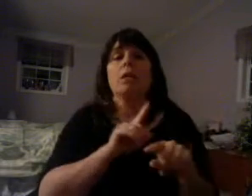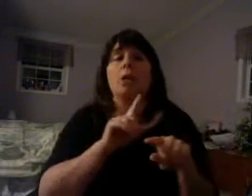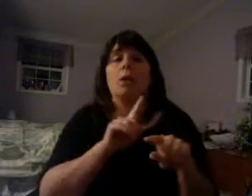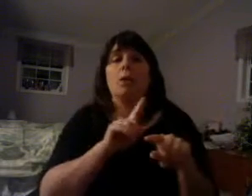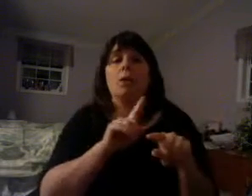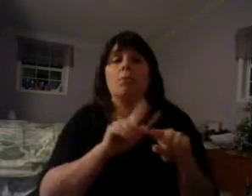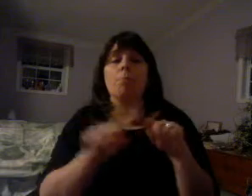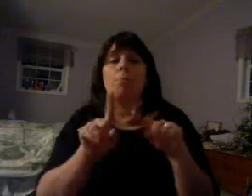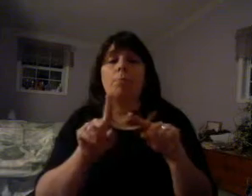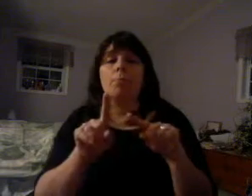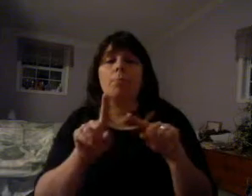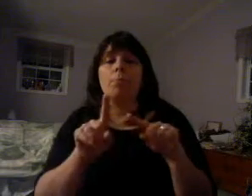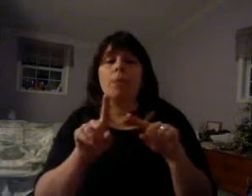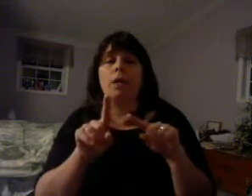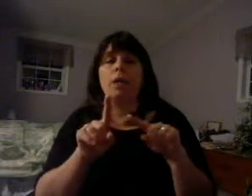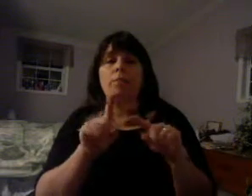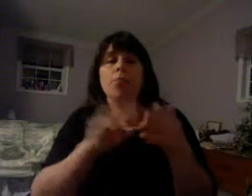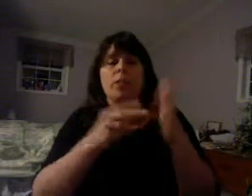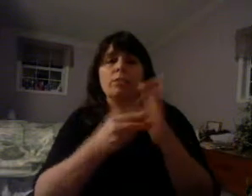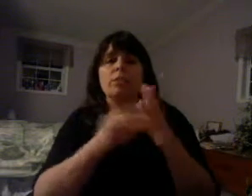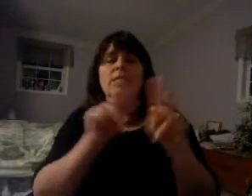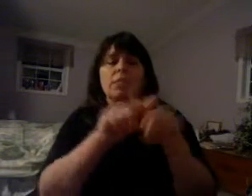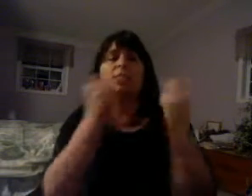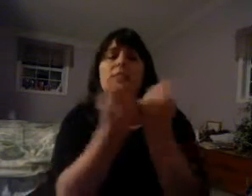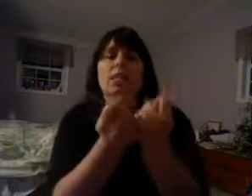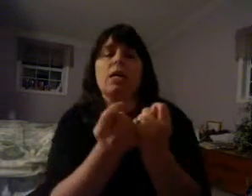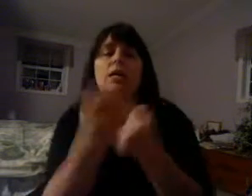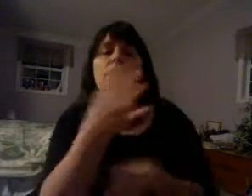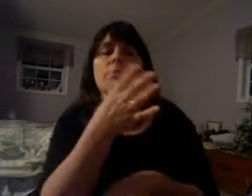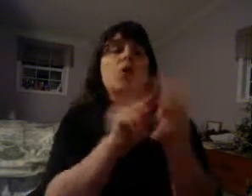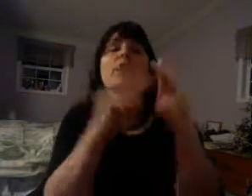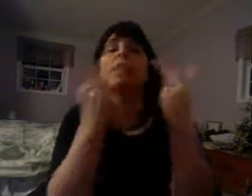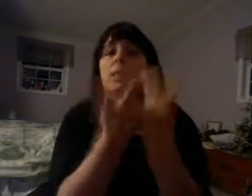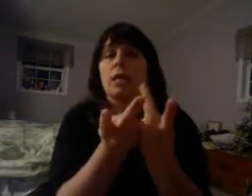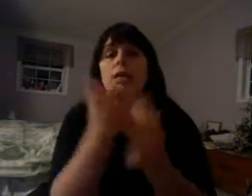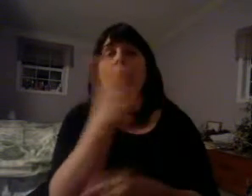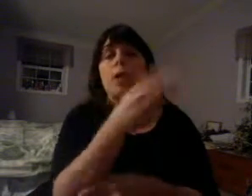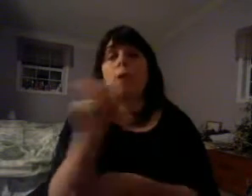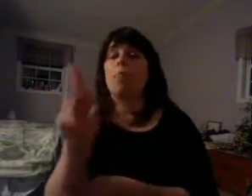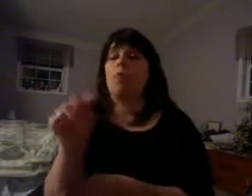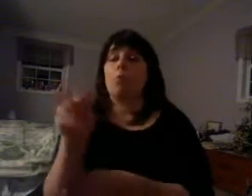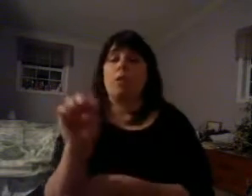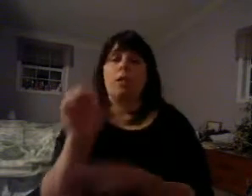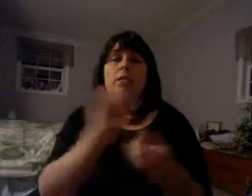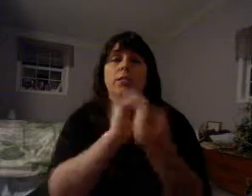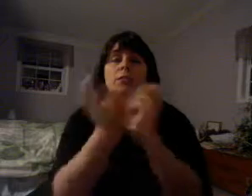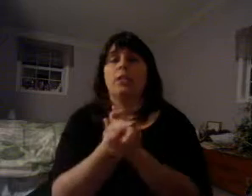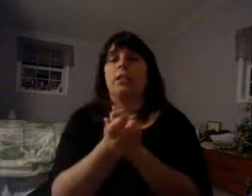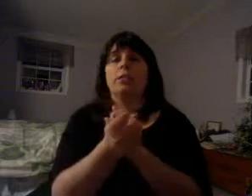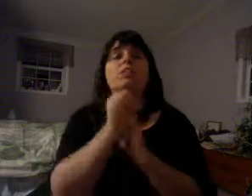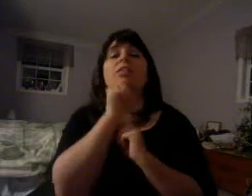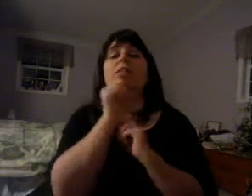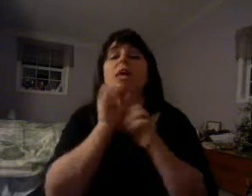since 1986. As a result, the effect of the change, the increase, is not spread evenly across the American